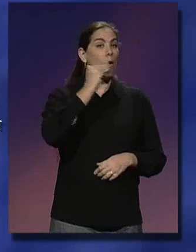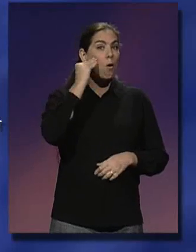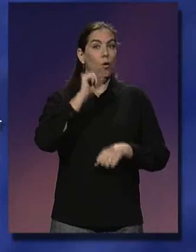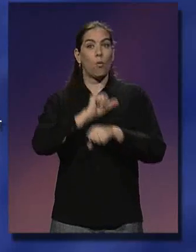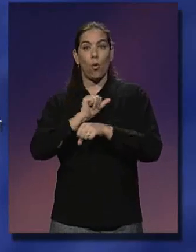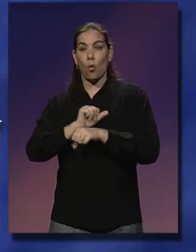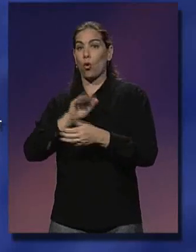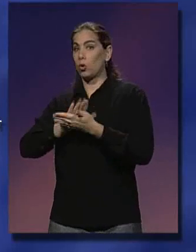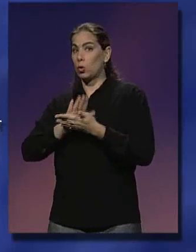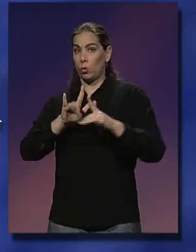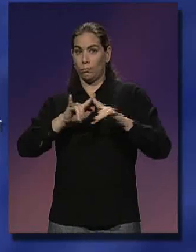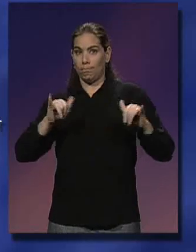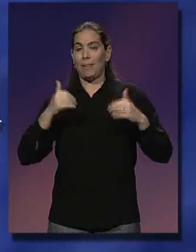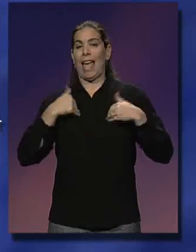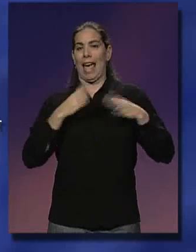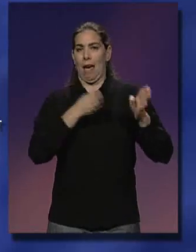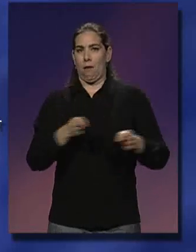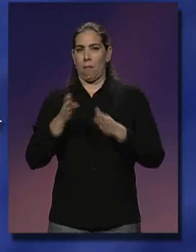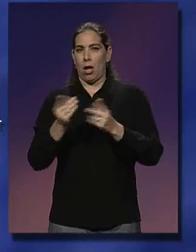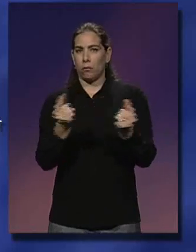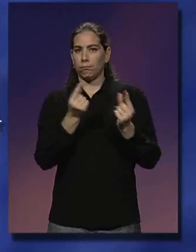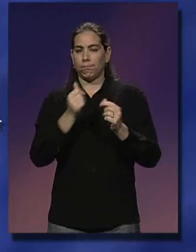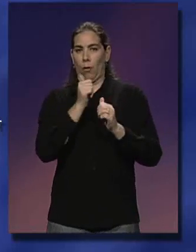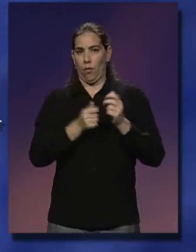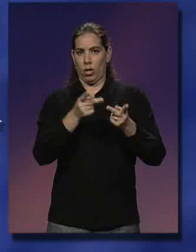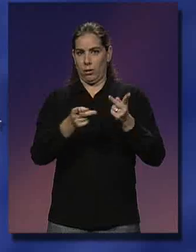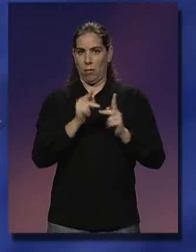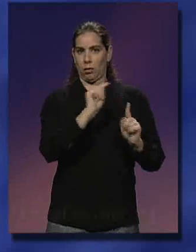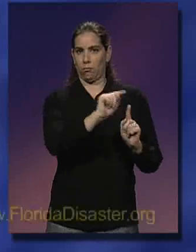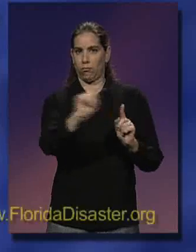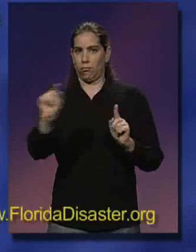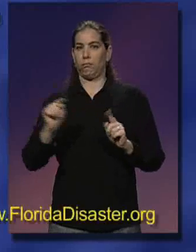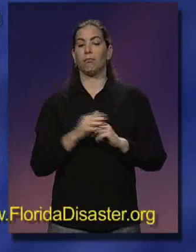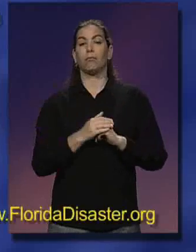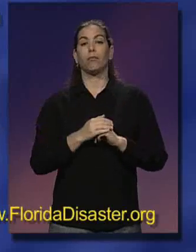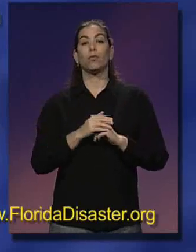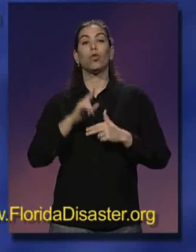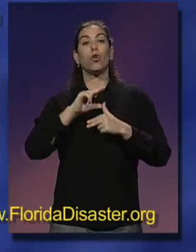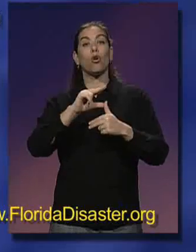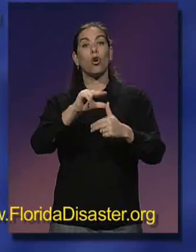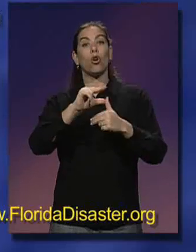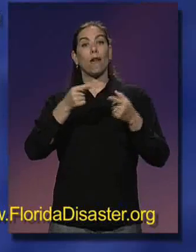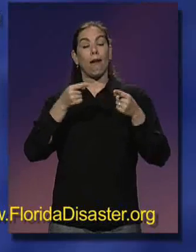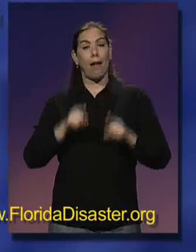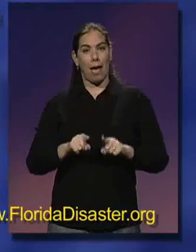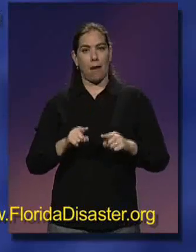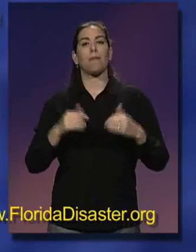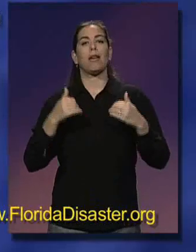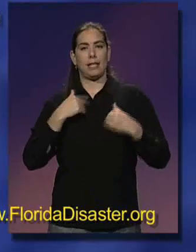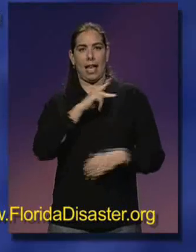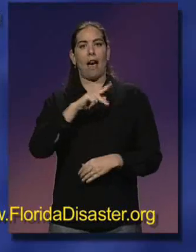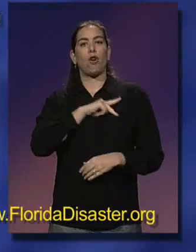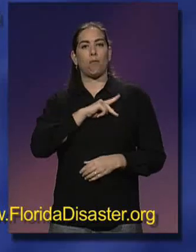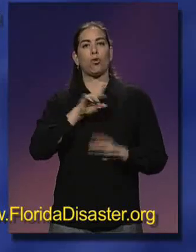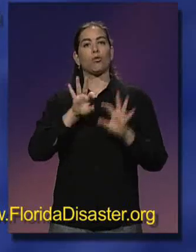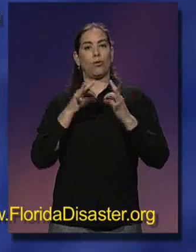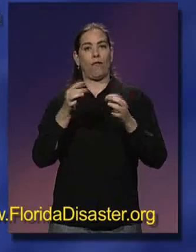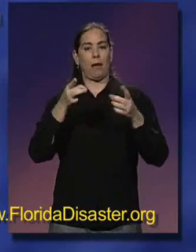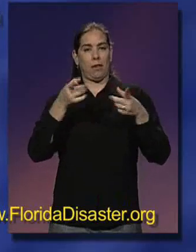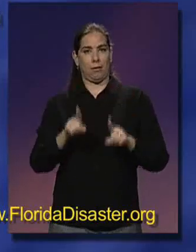school. This will help as you consider alternative plans relating to hurricanes. To create a personal or family disaster